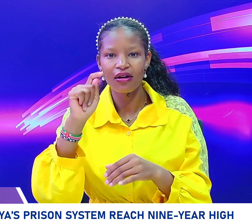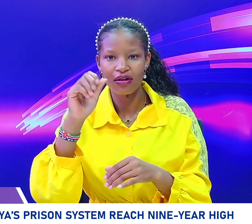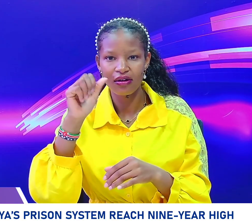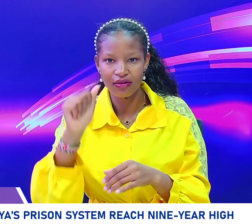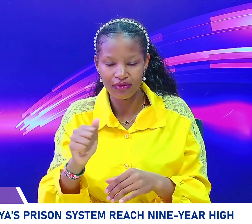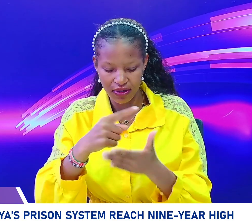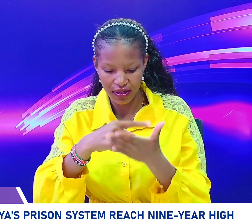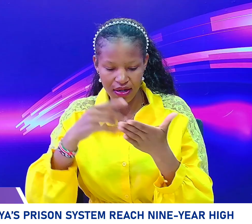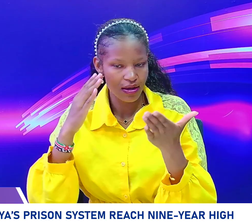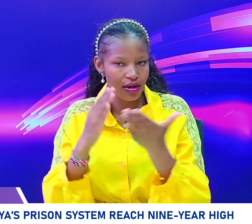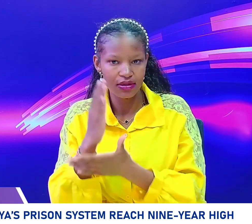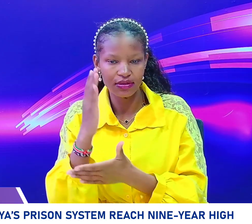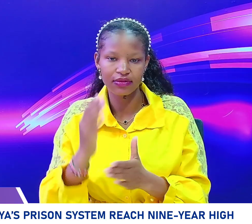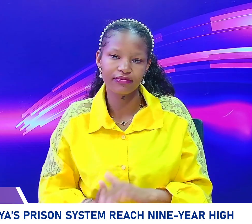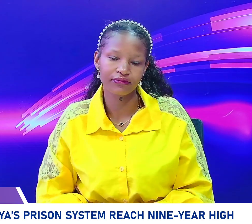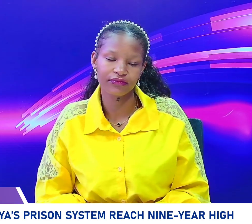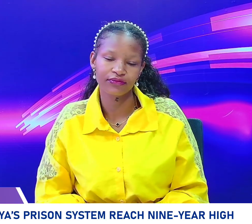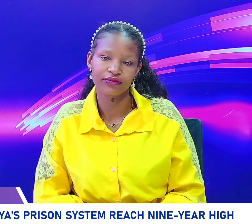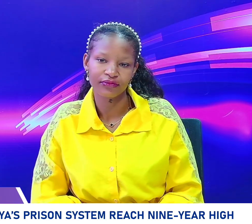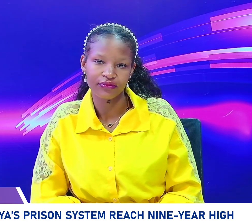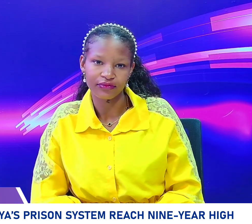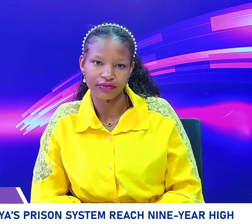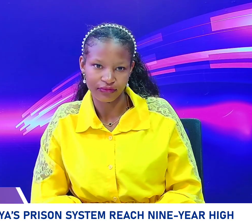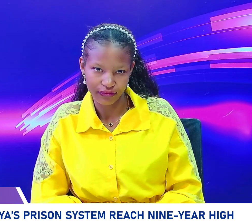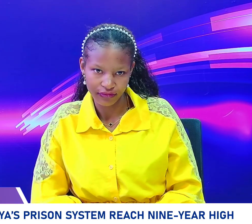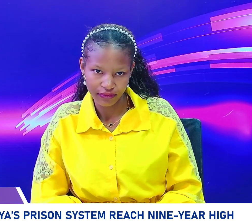and protect inmates' rights.